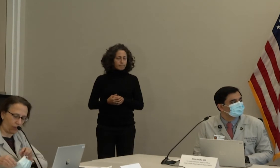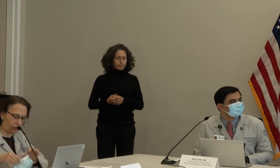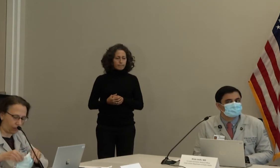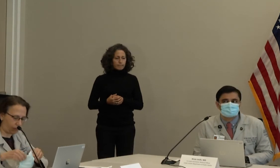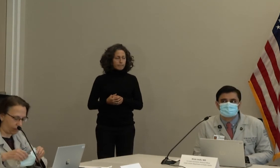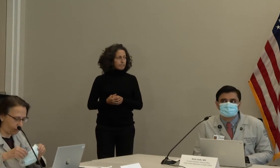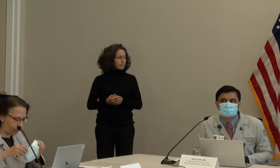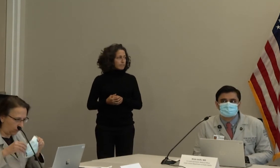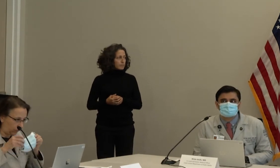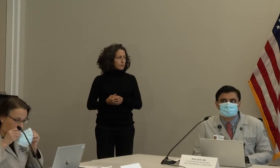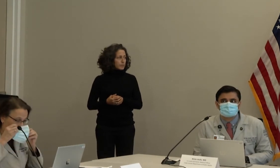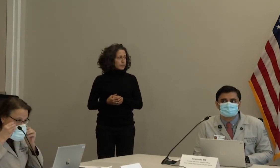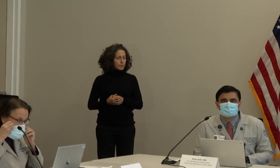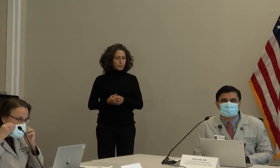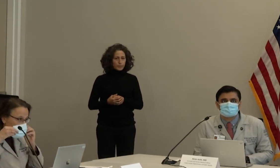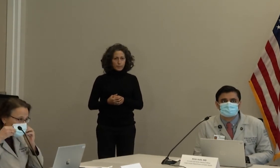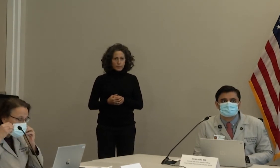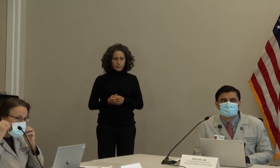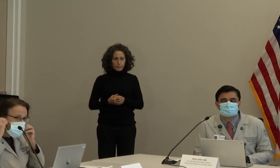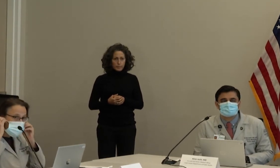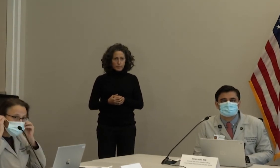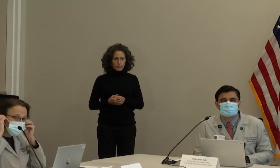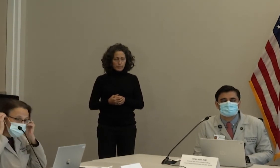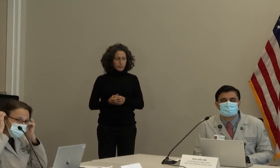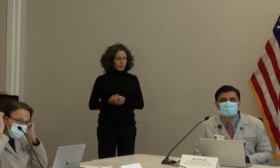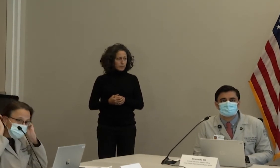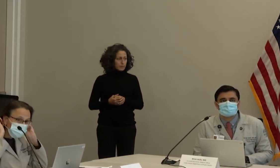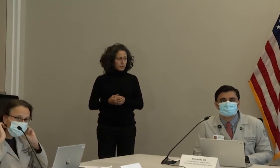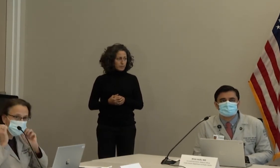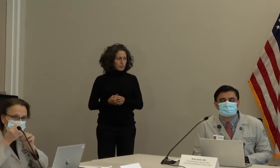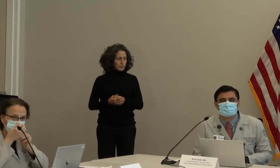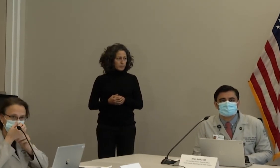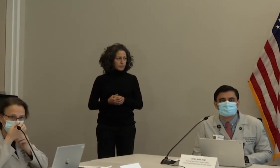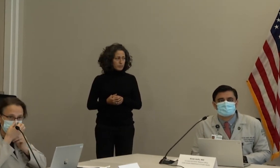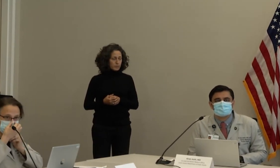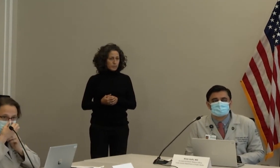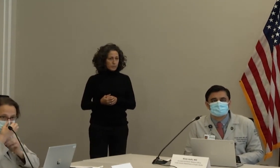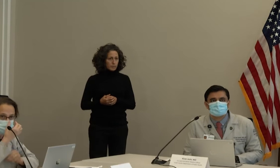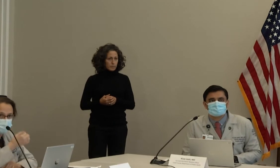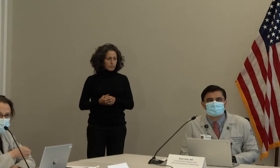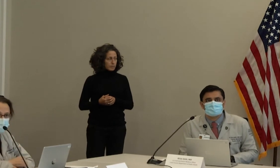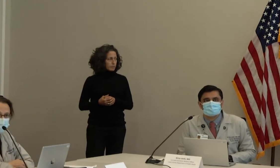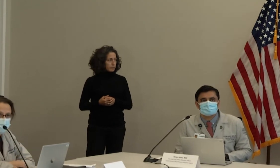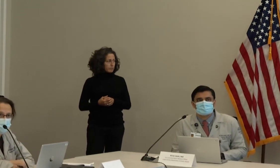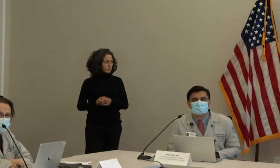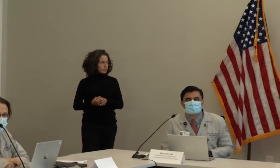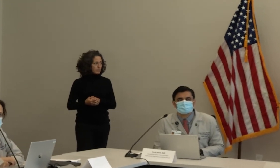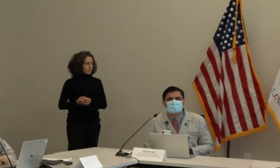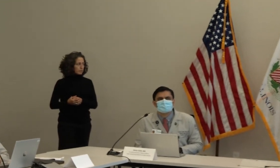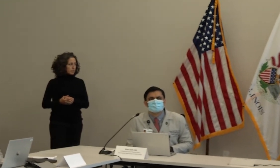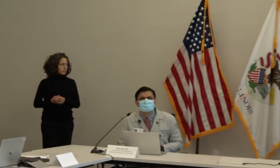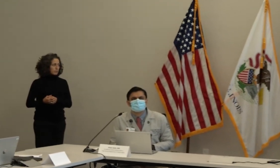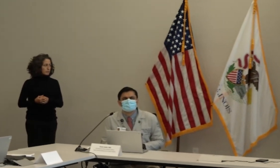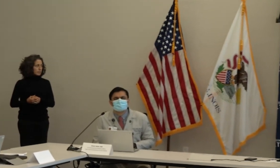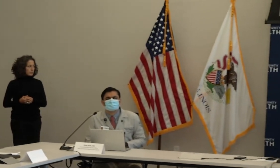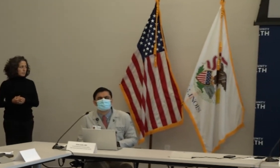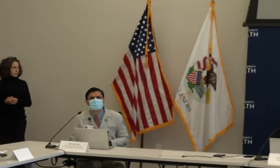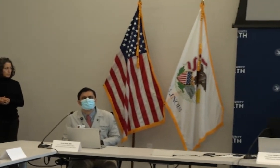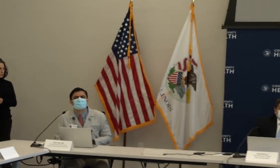Thank you. Is that your only question, Charles? Actually, I do one more. Yeah? The BBB is warning today about scams